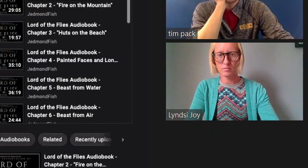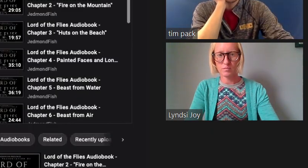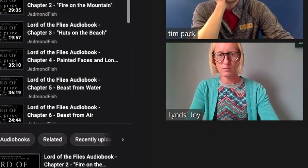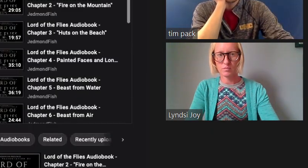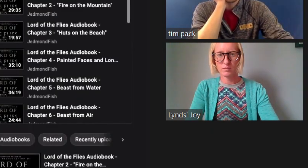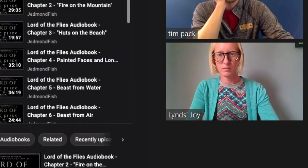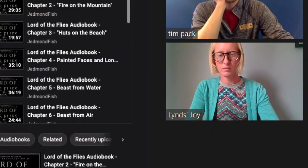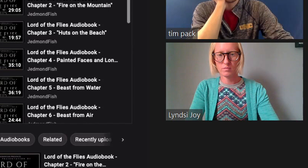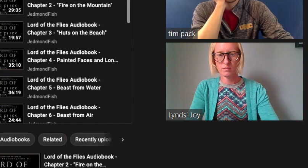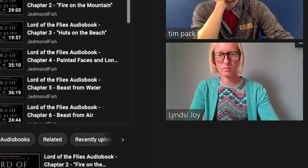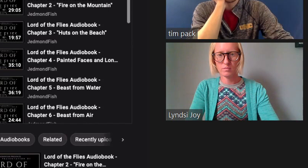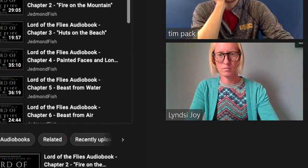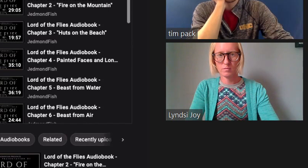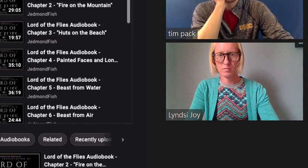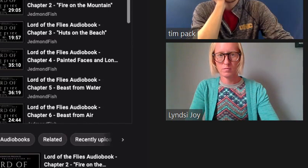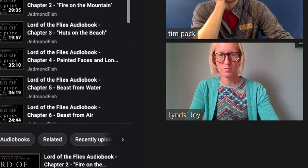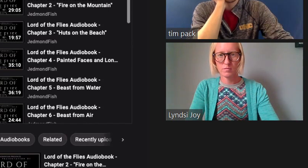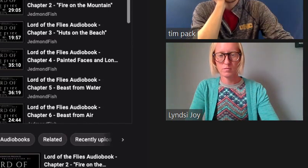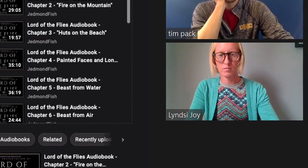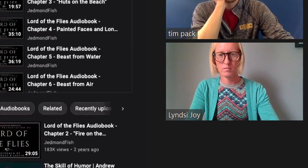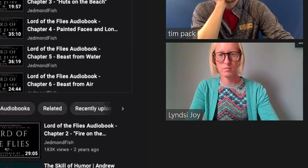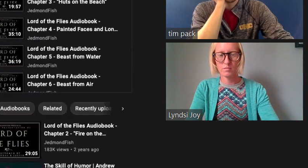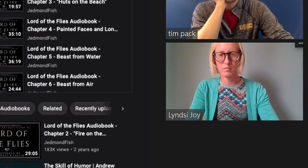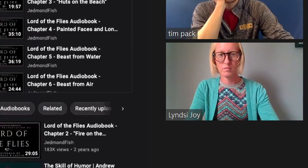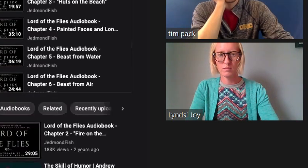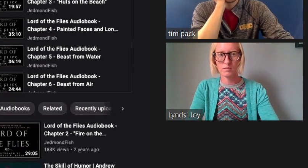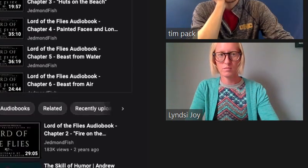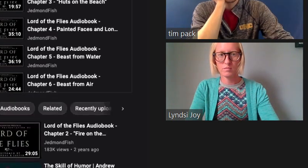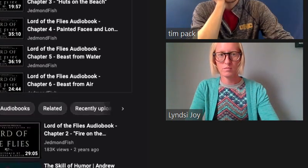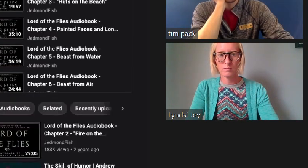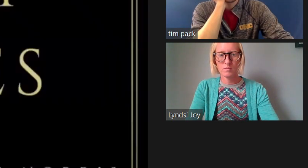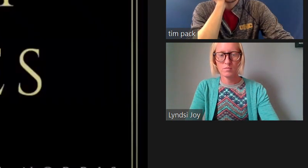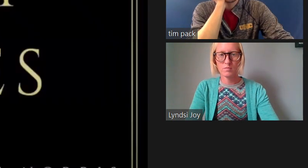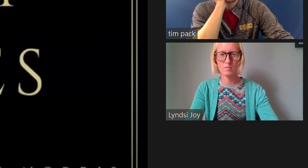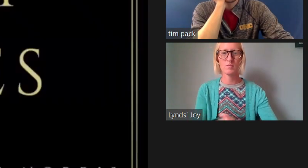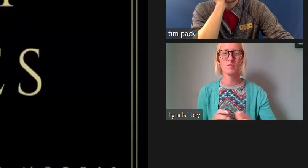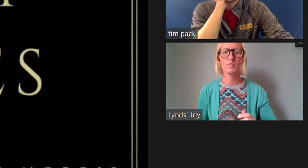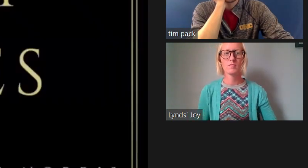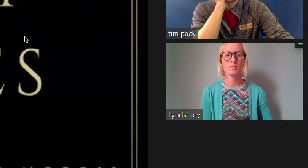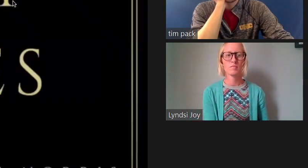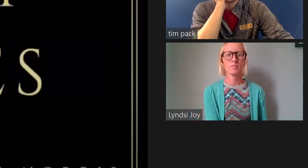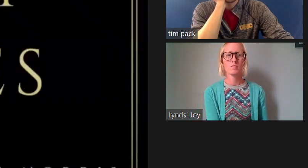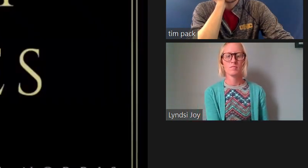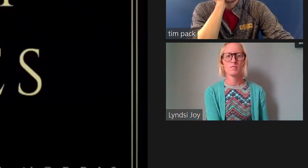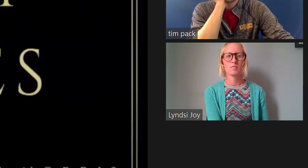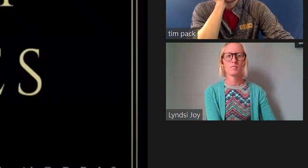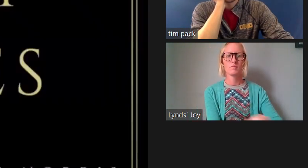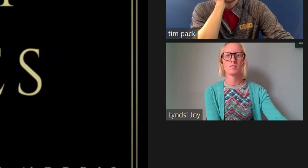I guess it doesn't need to be big, but we'll screen it anyway.